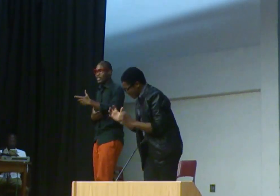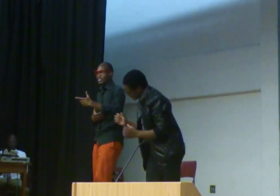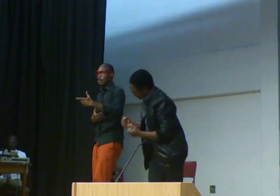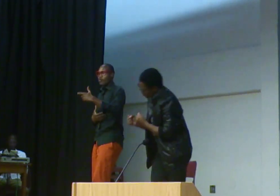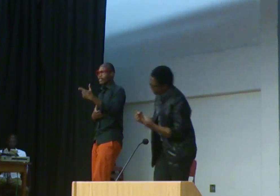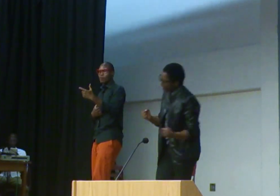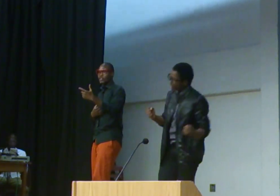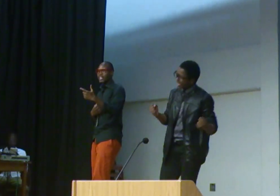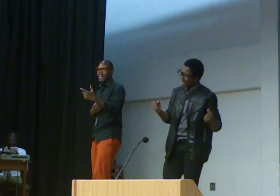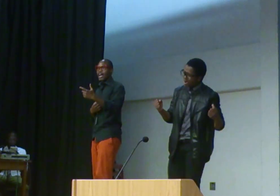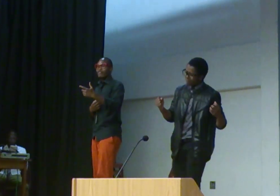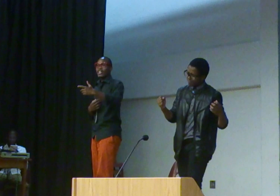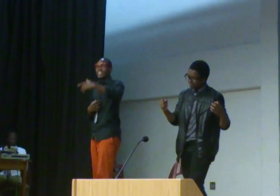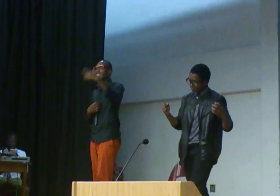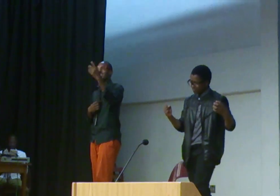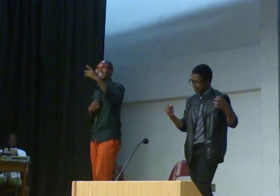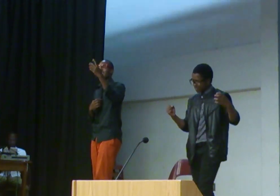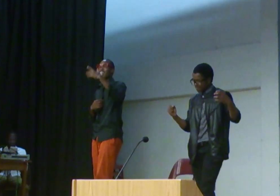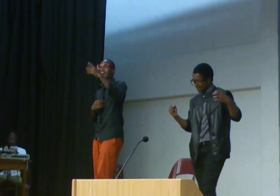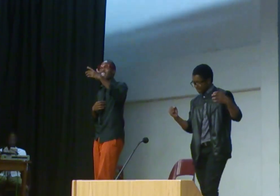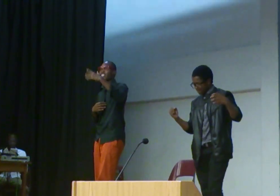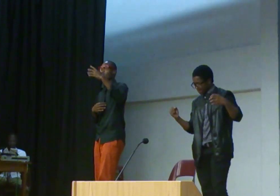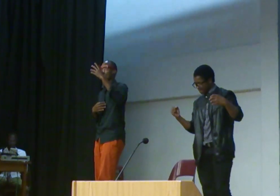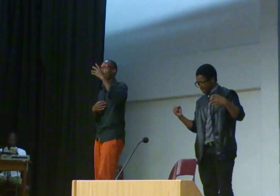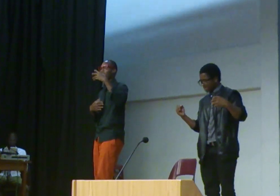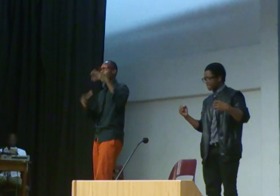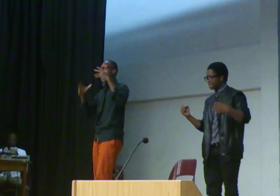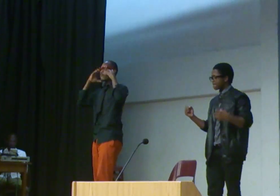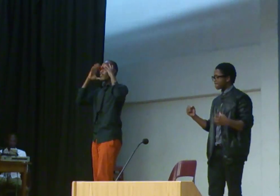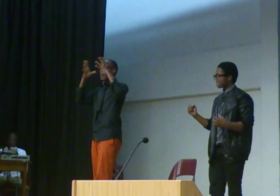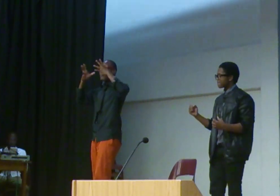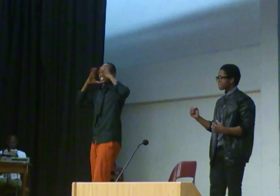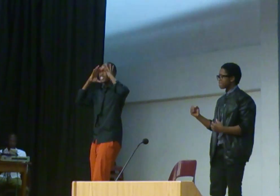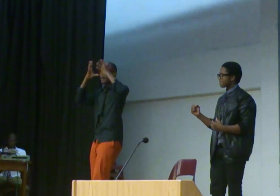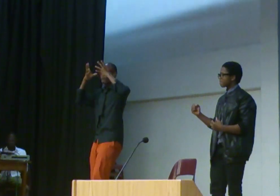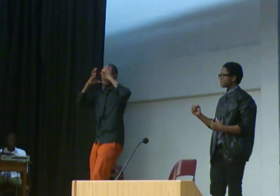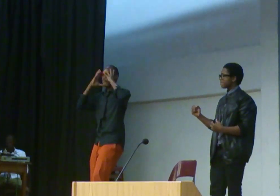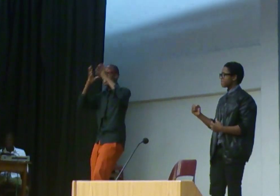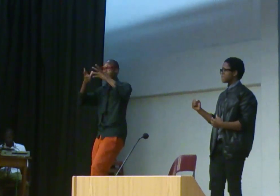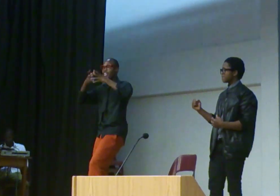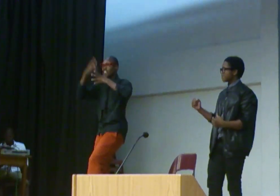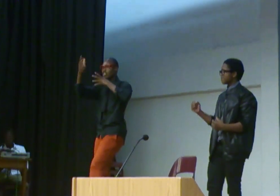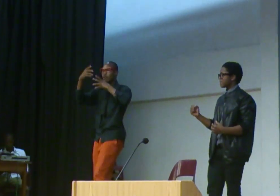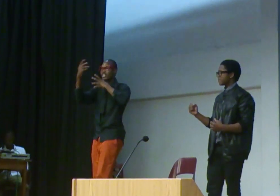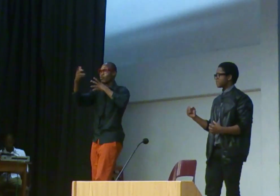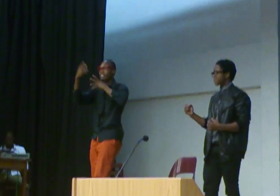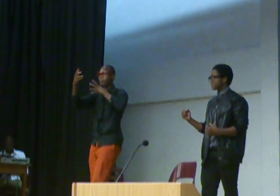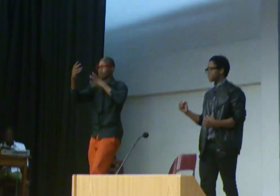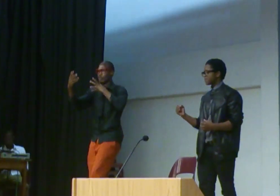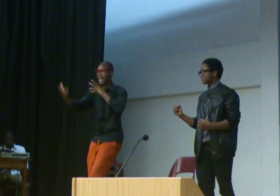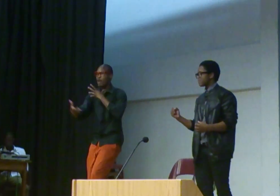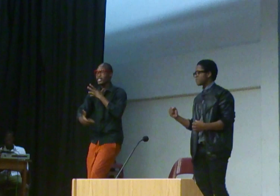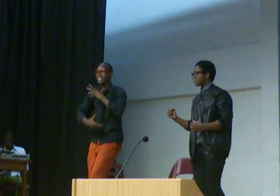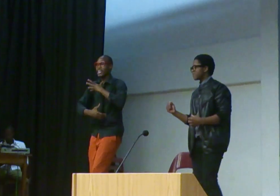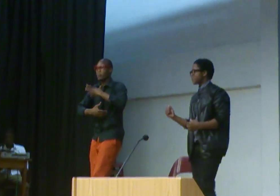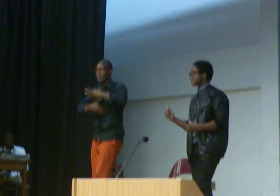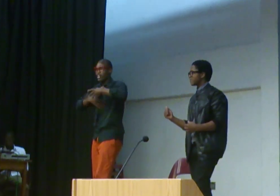beast with the monster love. Kiss her till the ice turn red. I feel I'm messing up her face. She swears she was about to die when she had the bed